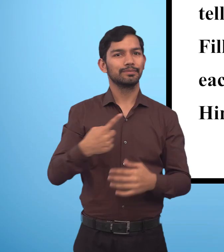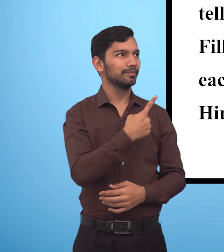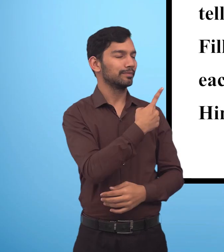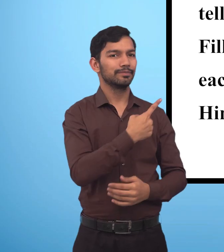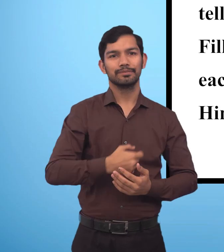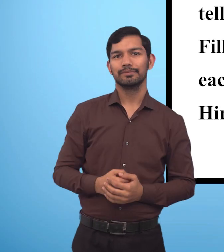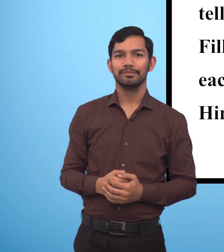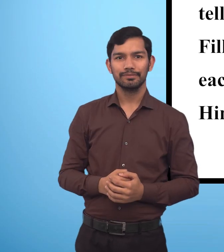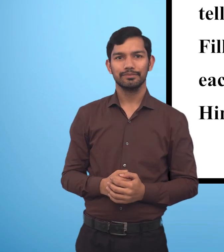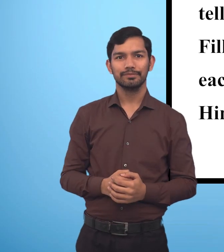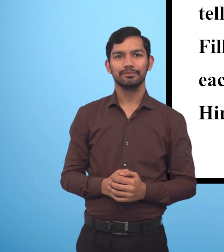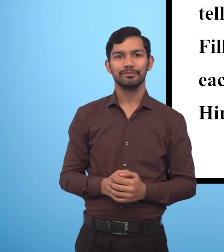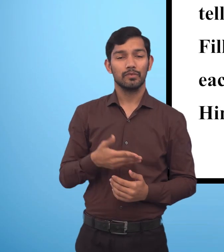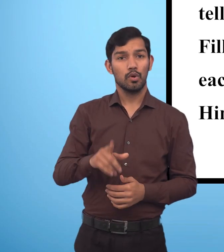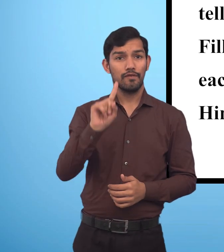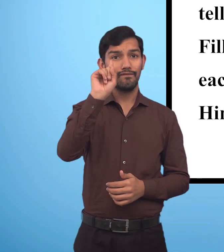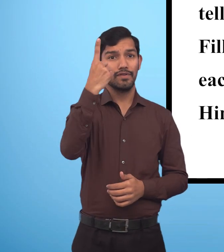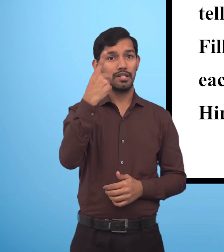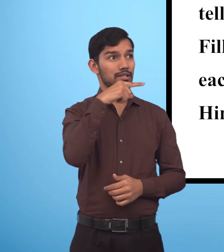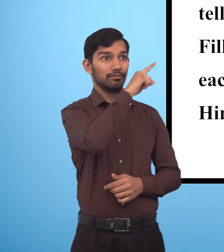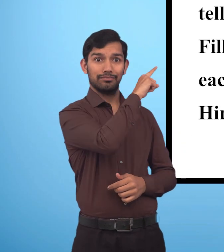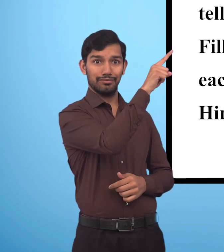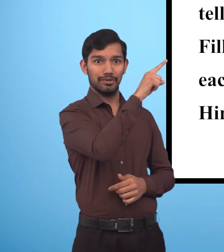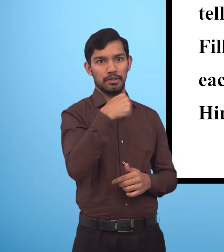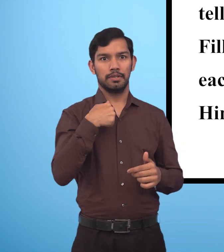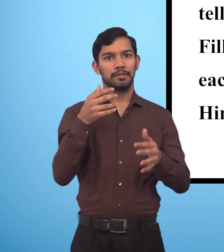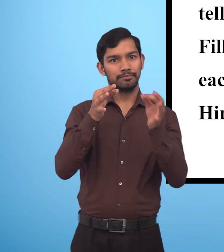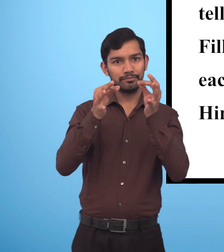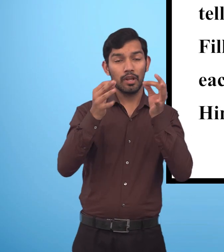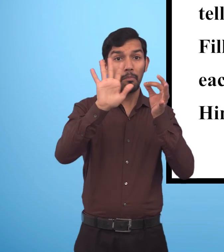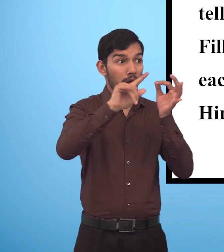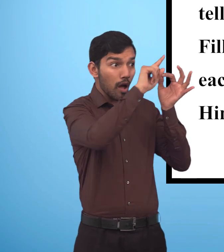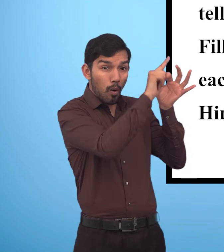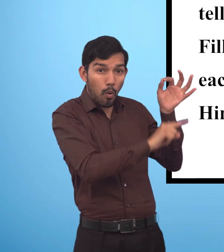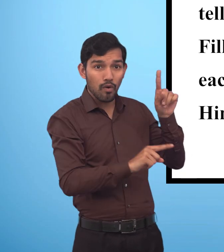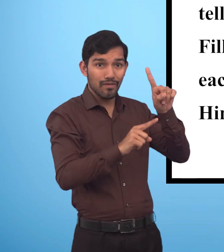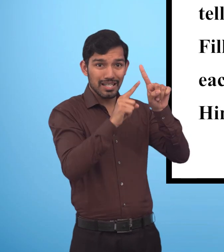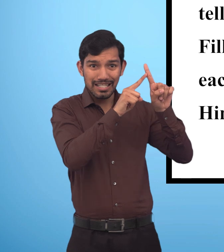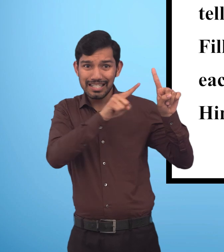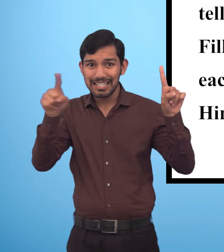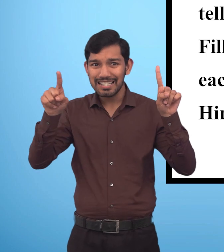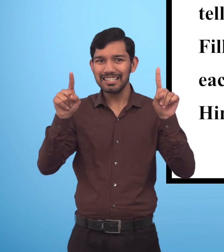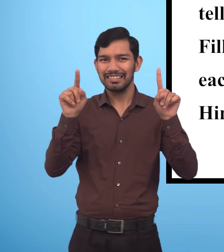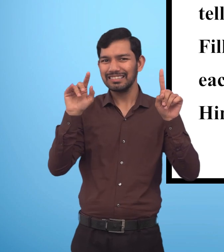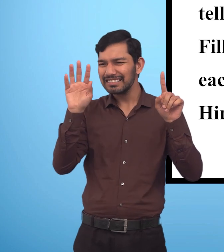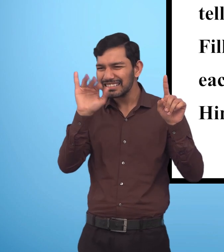are given in the brackets. I will do for you, but 1 to 6 fill by your own.